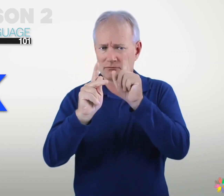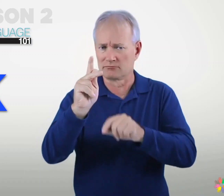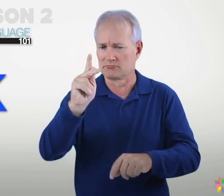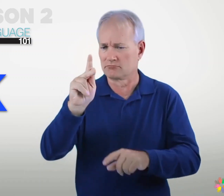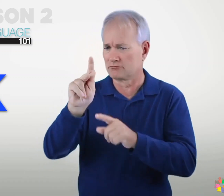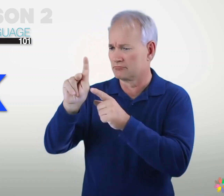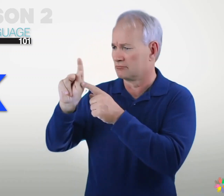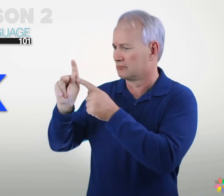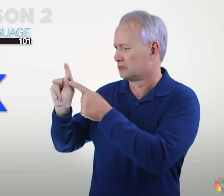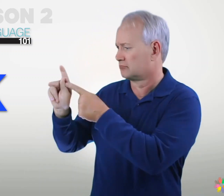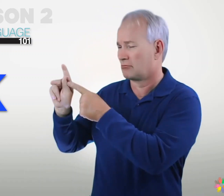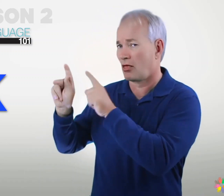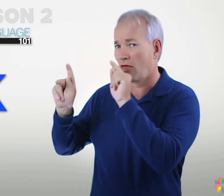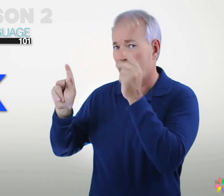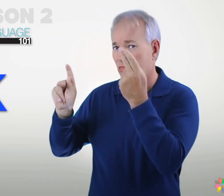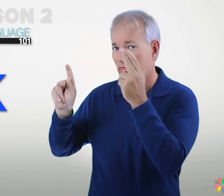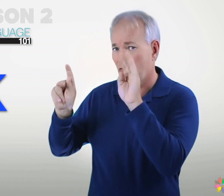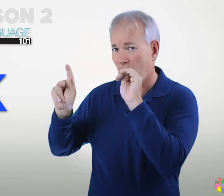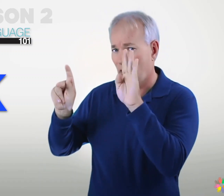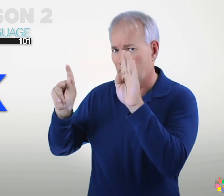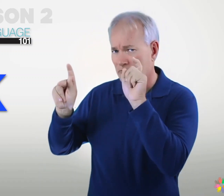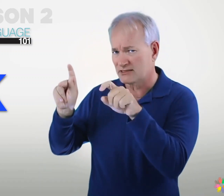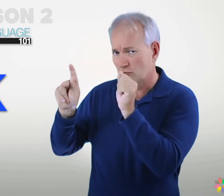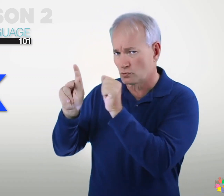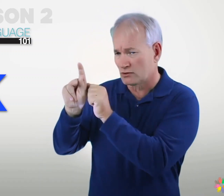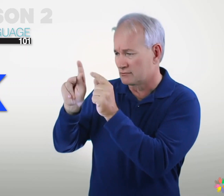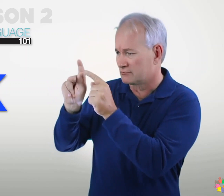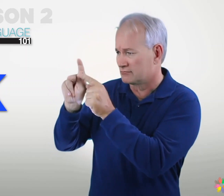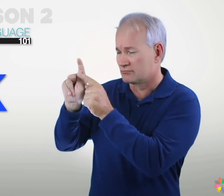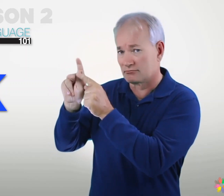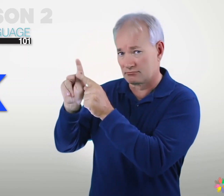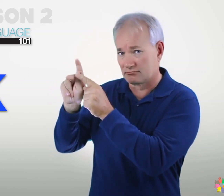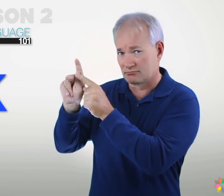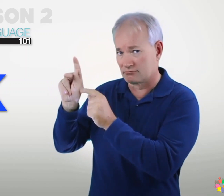K. It's a little bit harder. K. The thumb is in between your fingers.